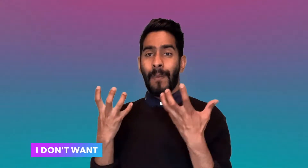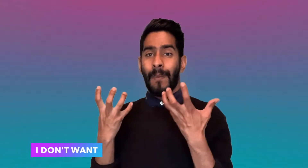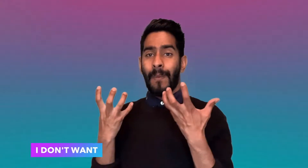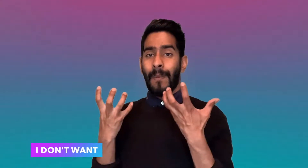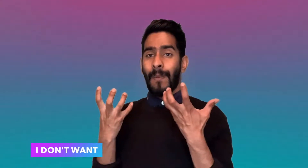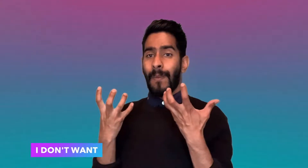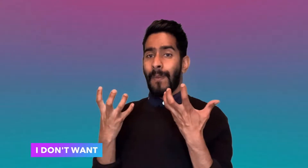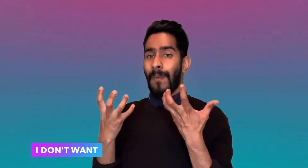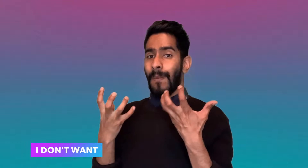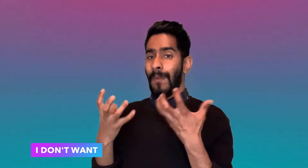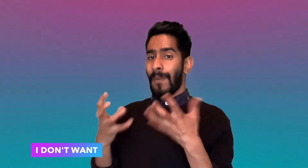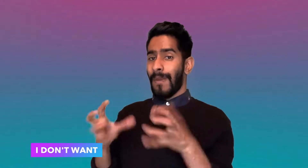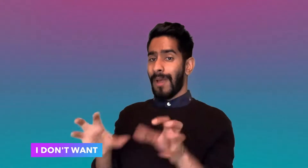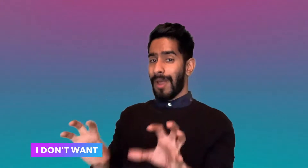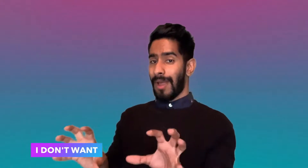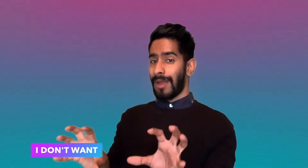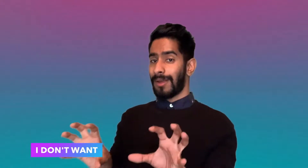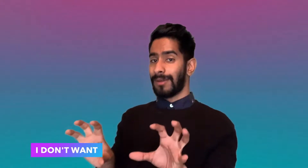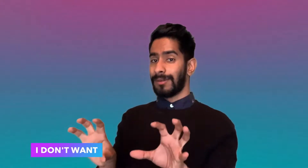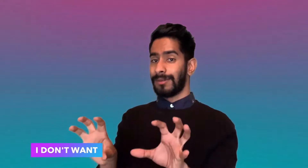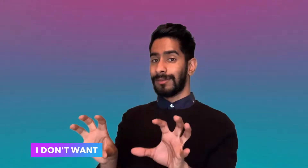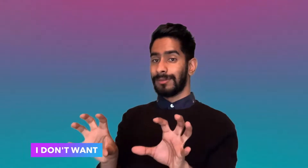I don't want.